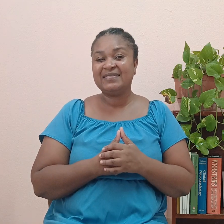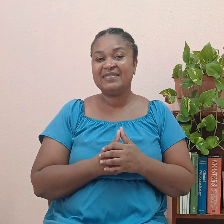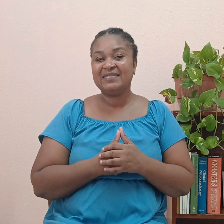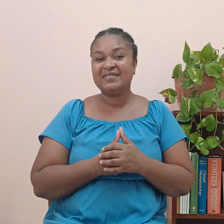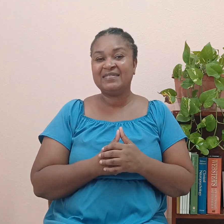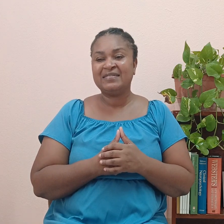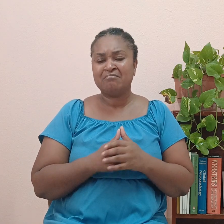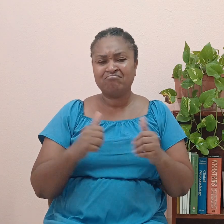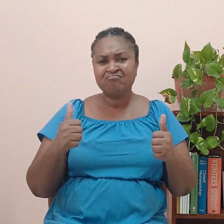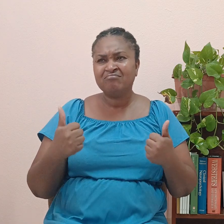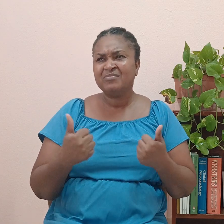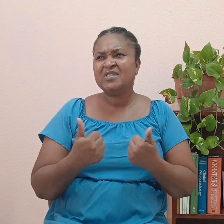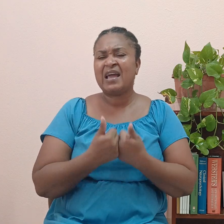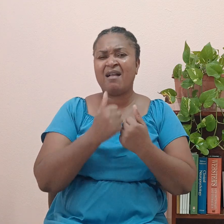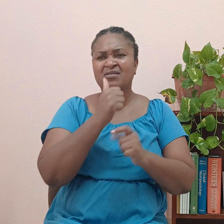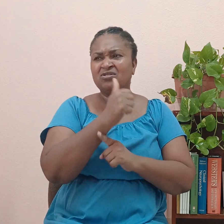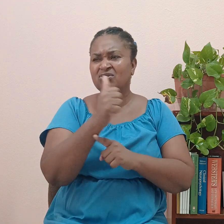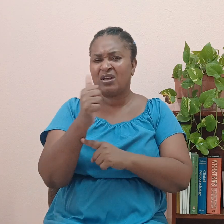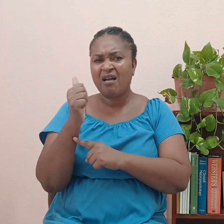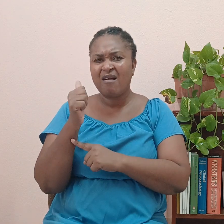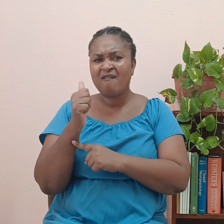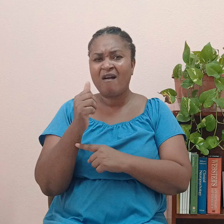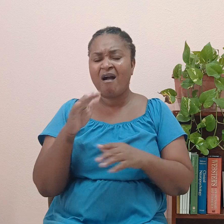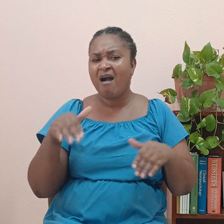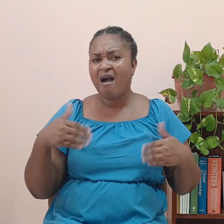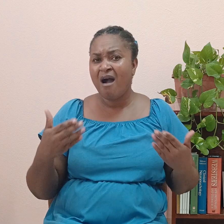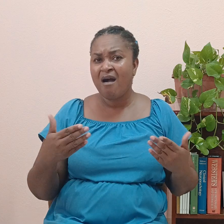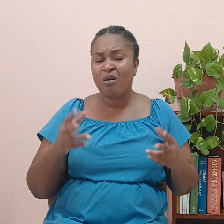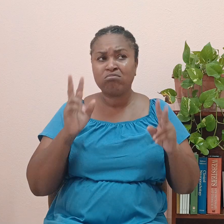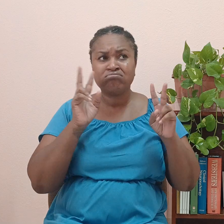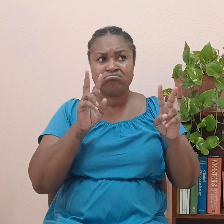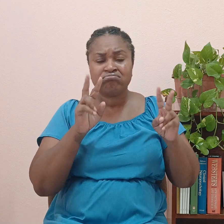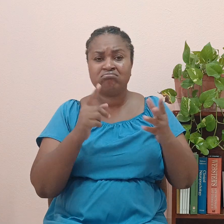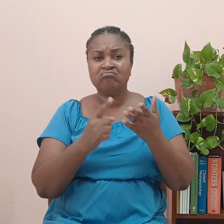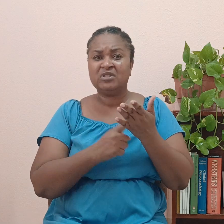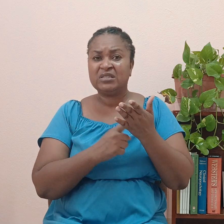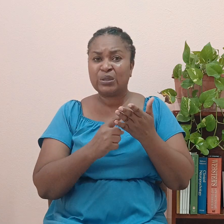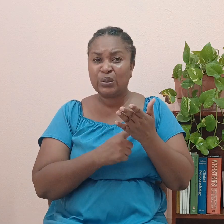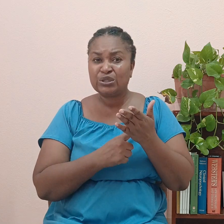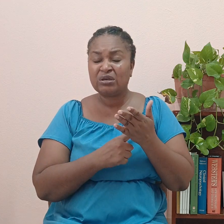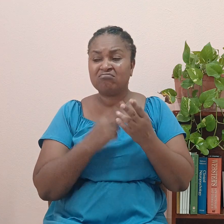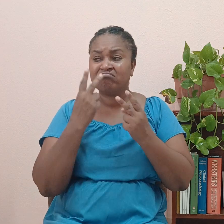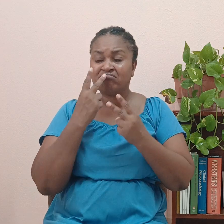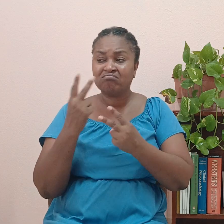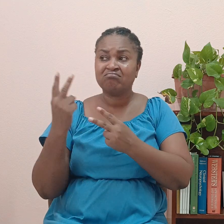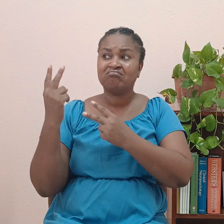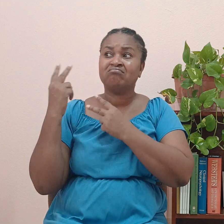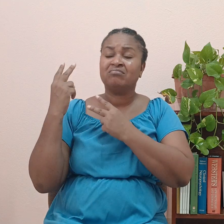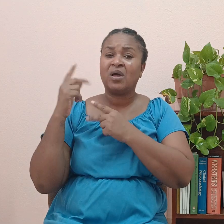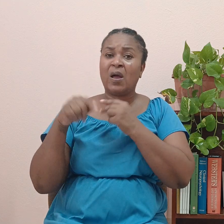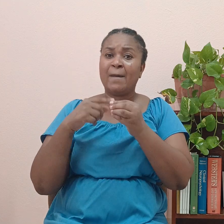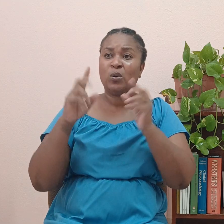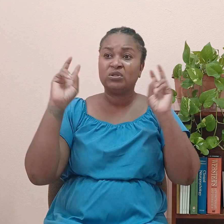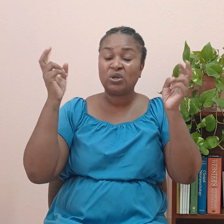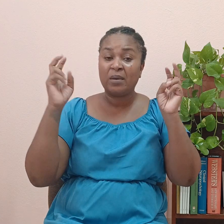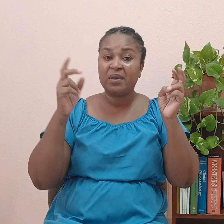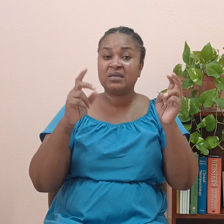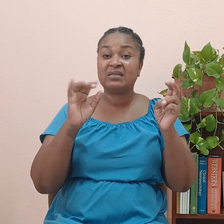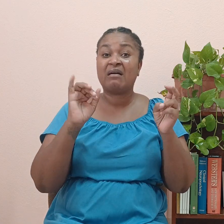Challenge yourself by watching discussions and reflections about topics that are new to you.